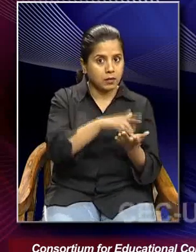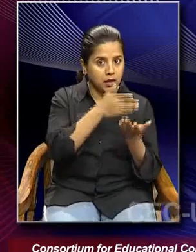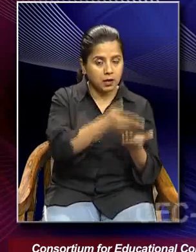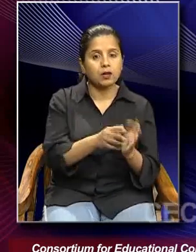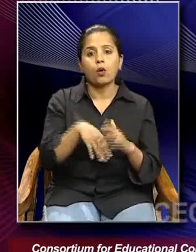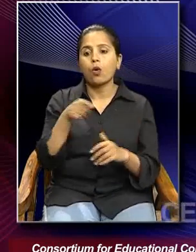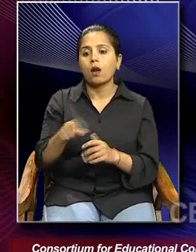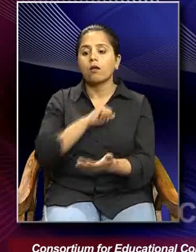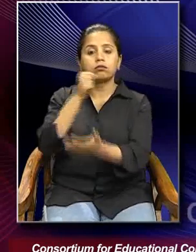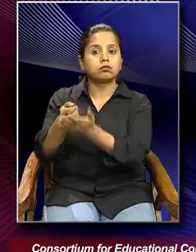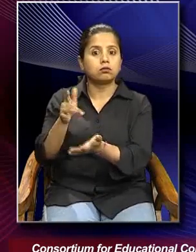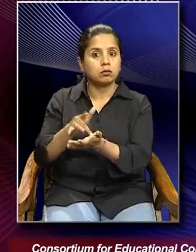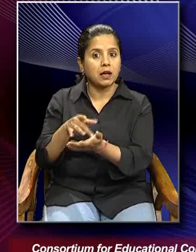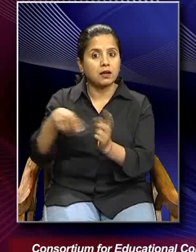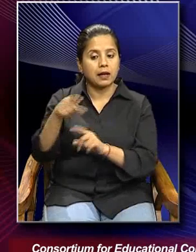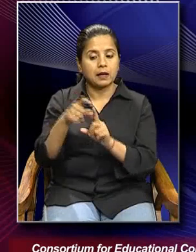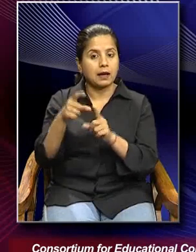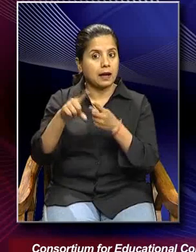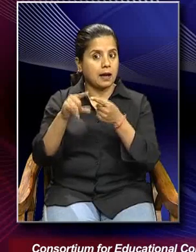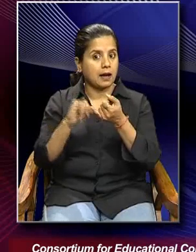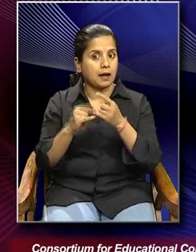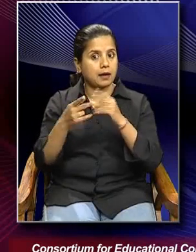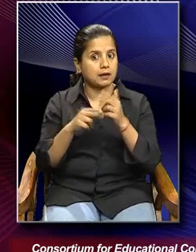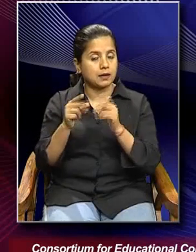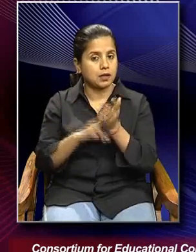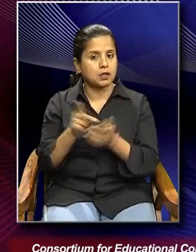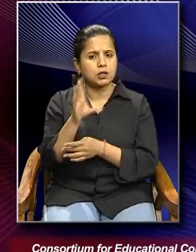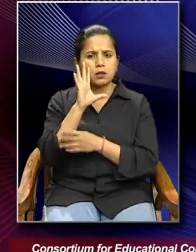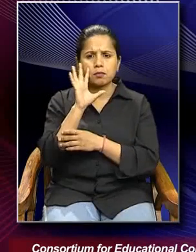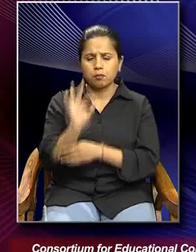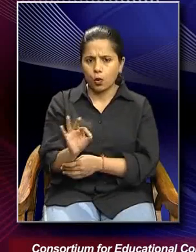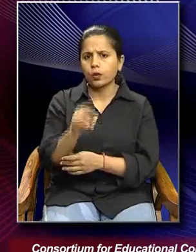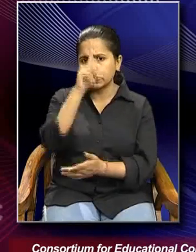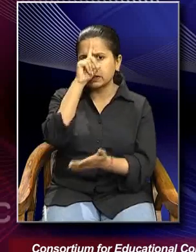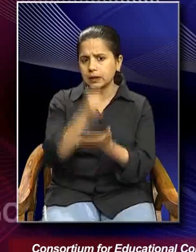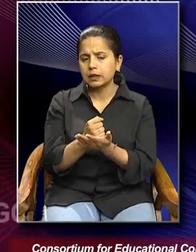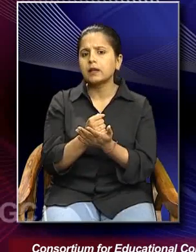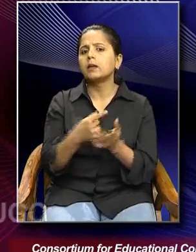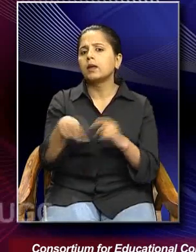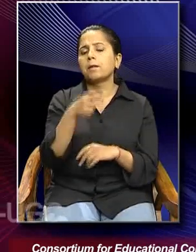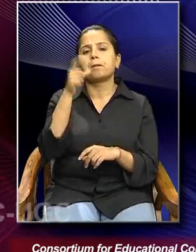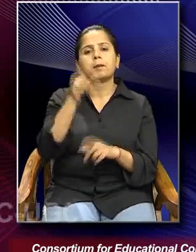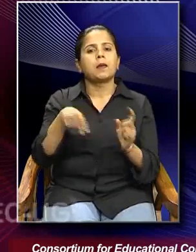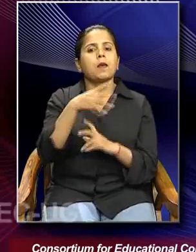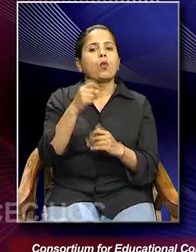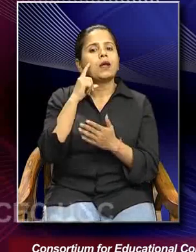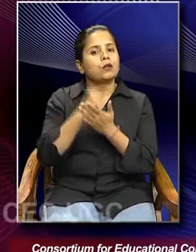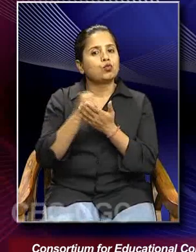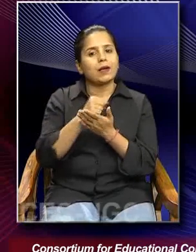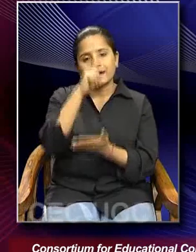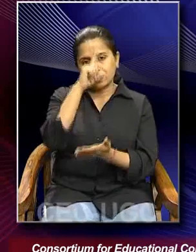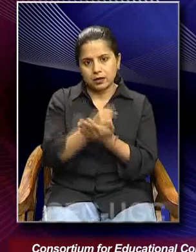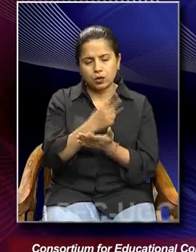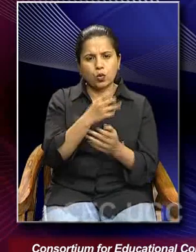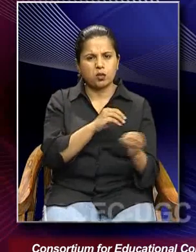of destination plays a very critical role in deciding, when people try to make a decision whether they